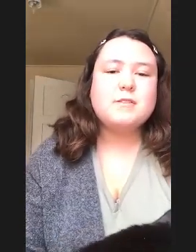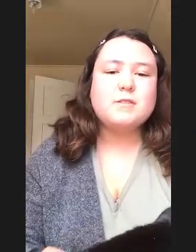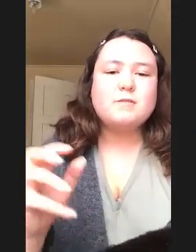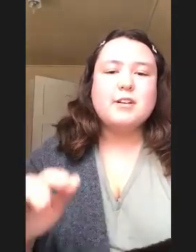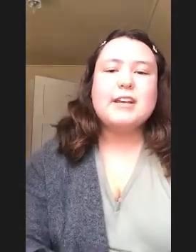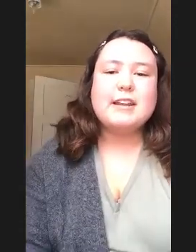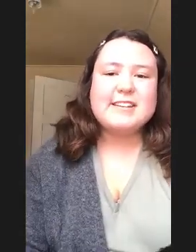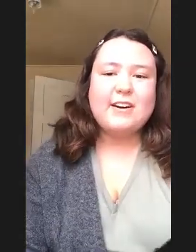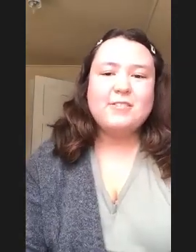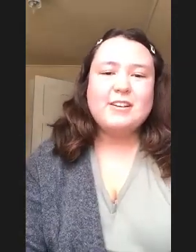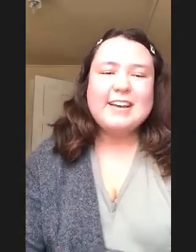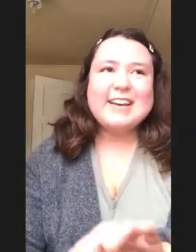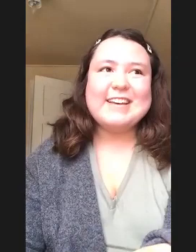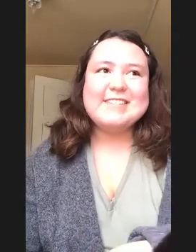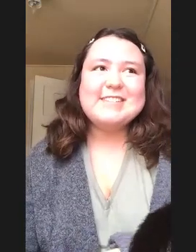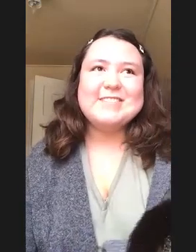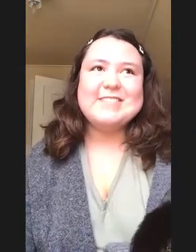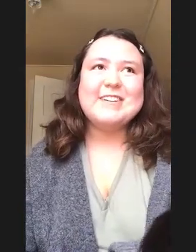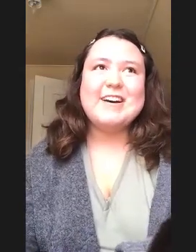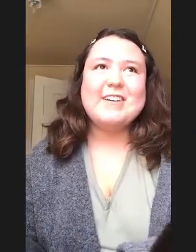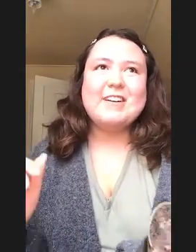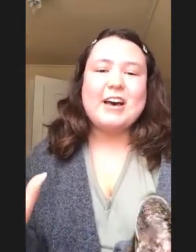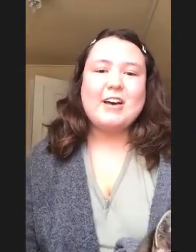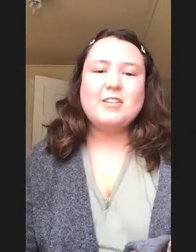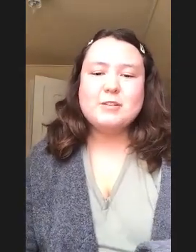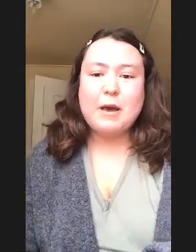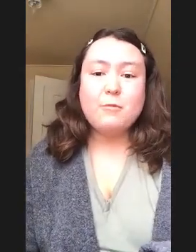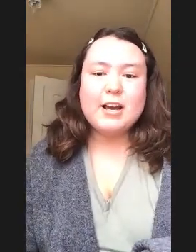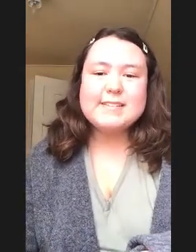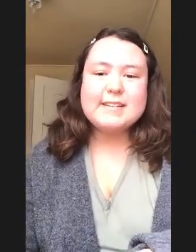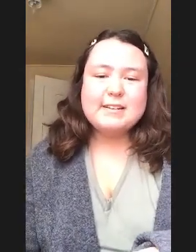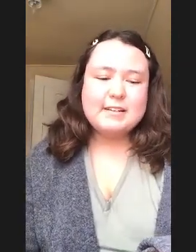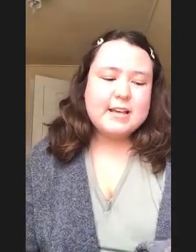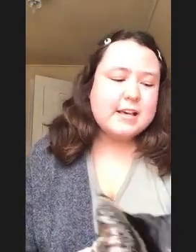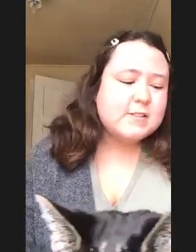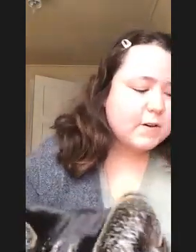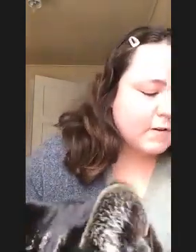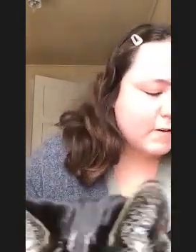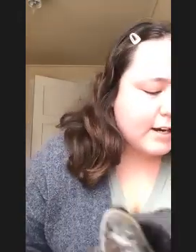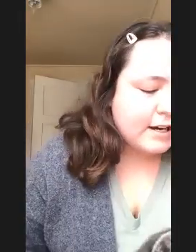to really get it down and to memorize it. So